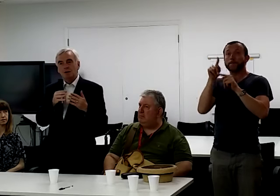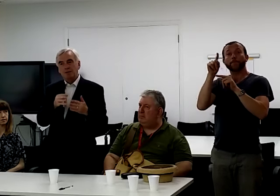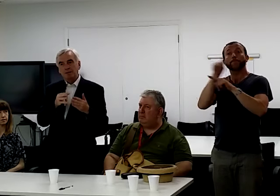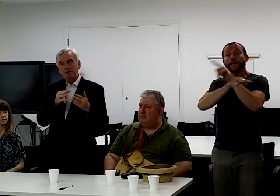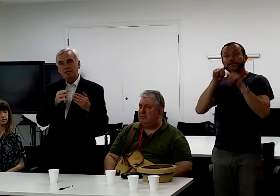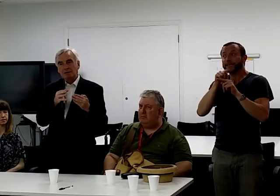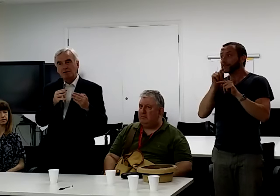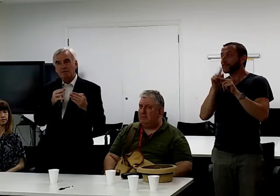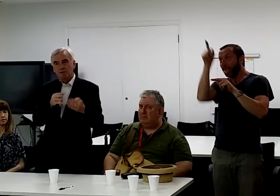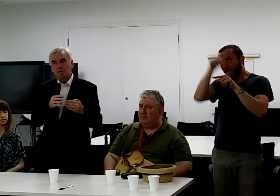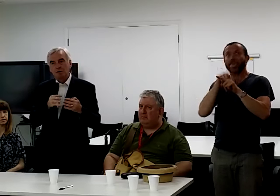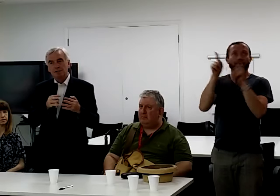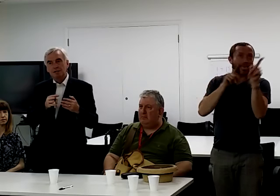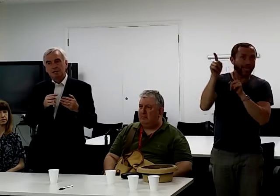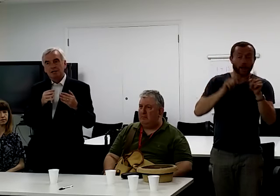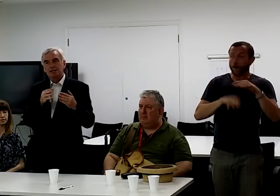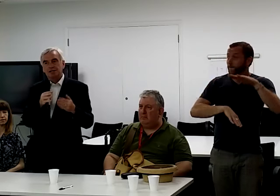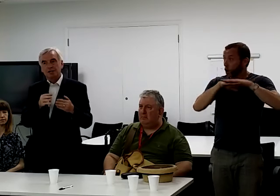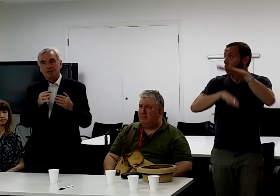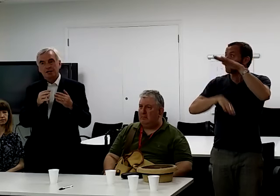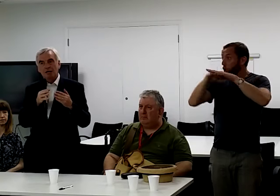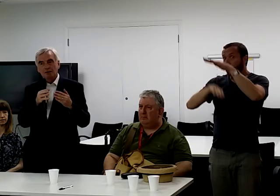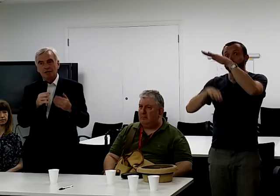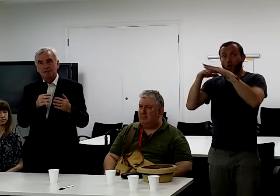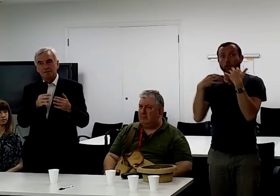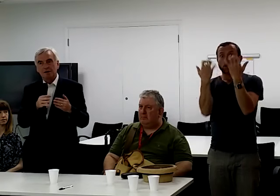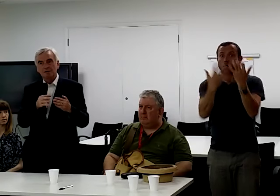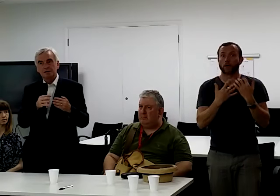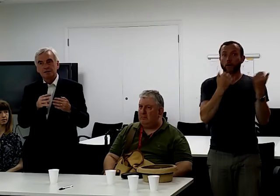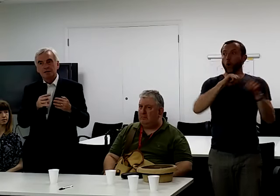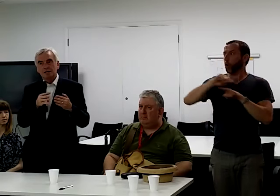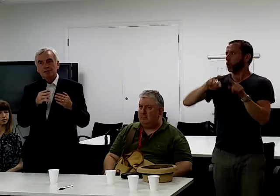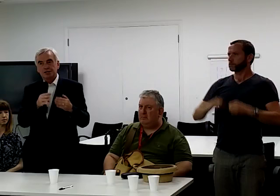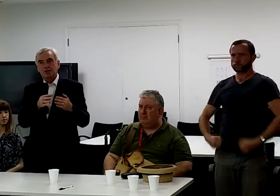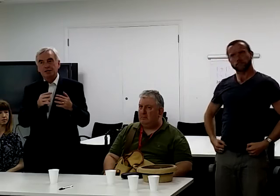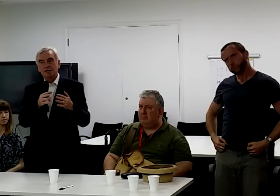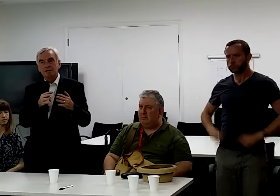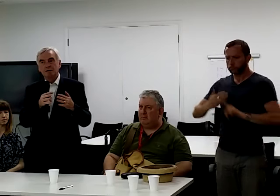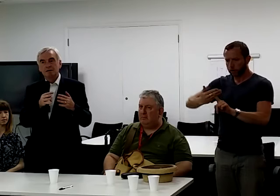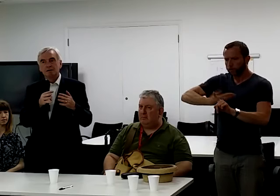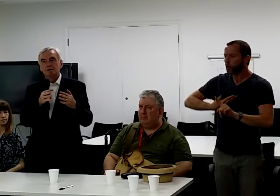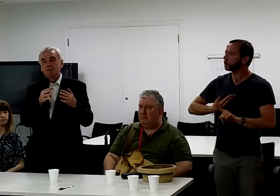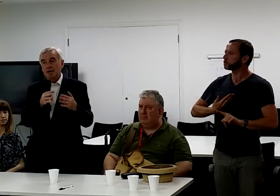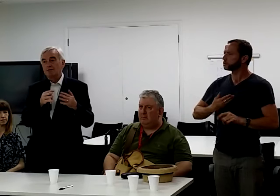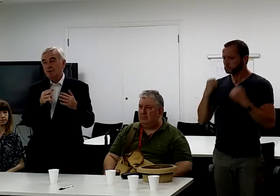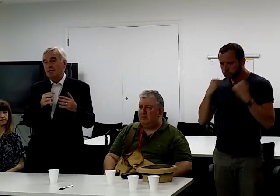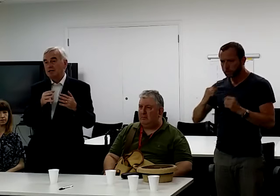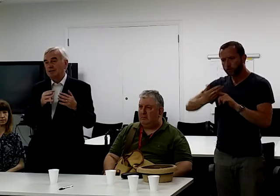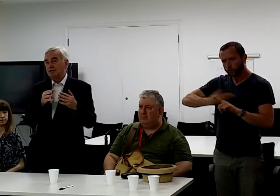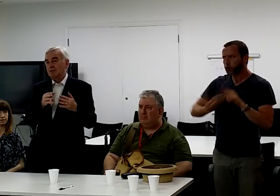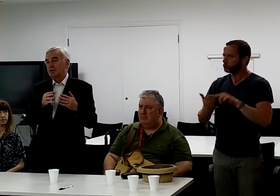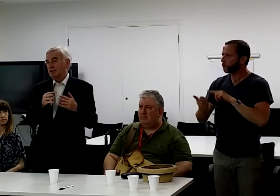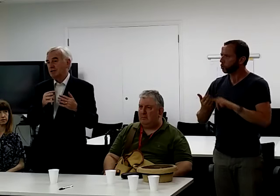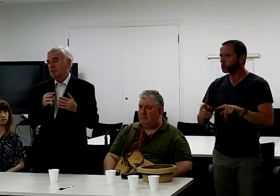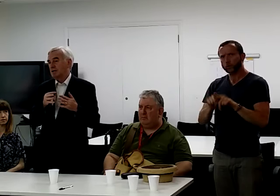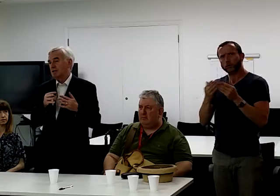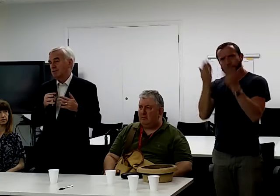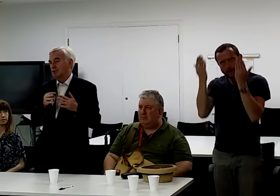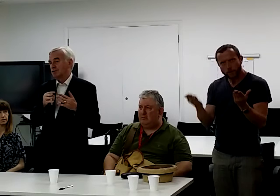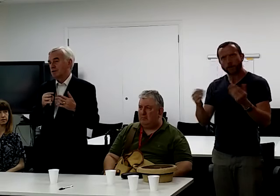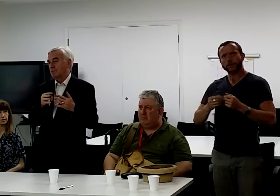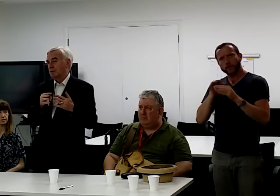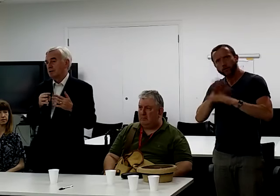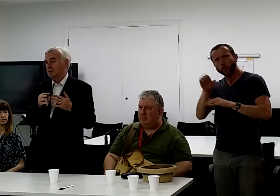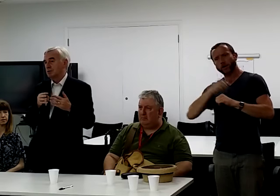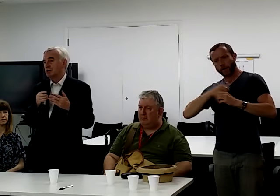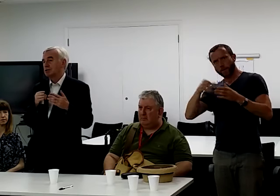meetings, where people are coming forward and asserting their right to vote and asserting their right to a democratic say in